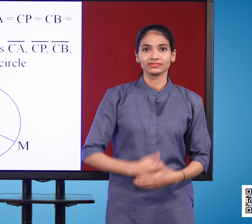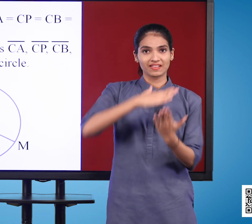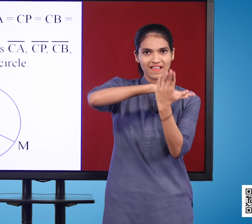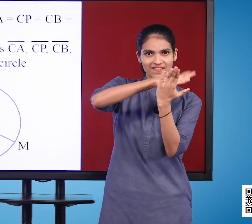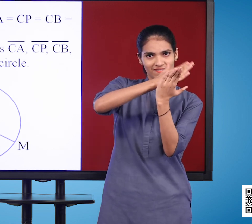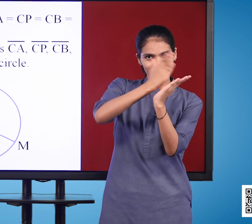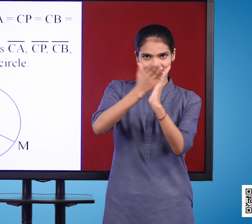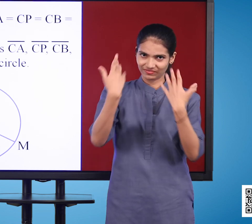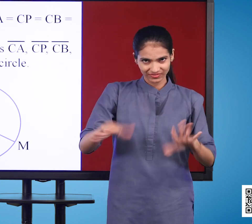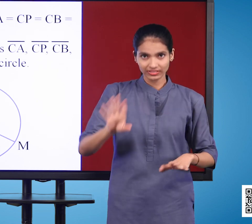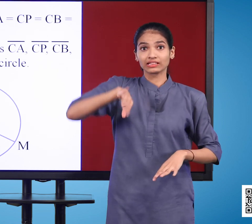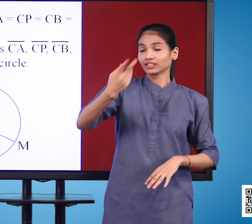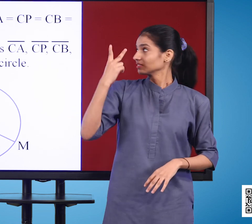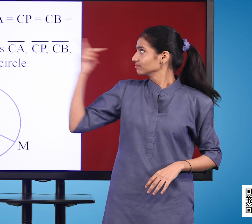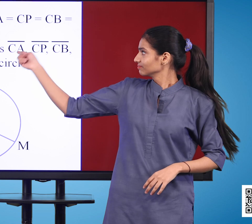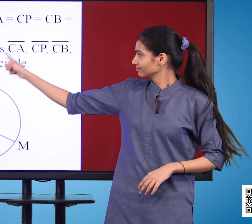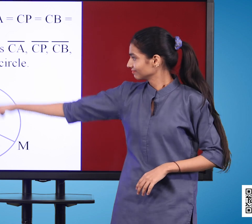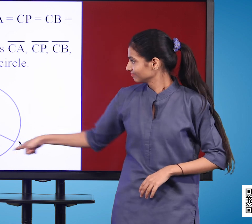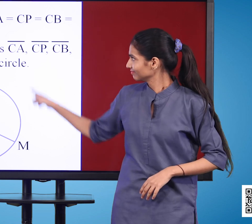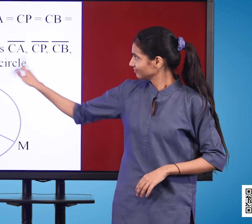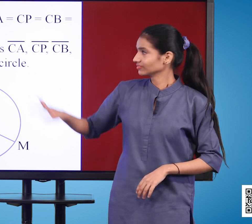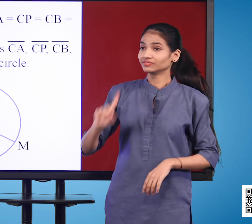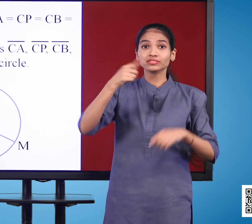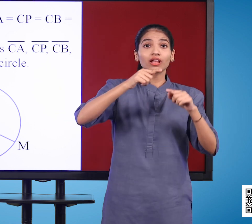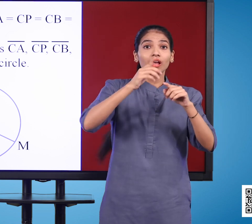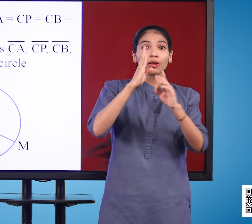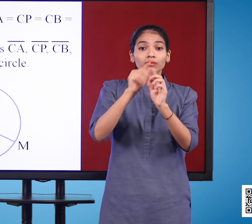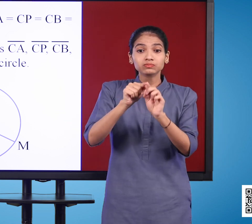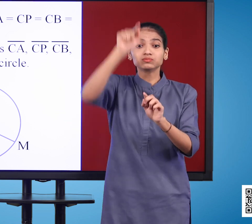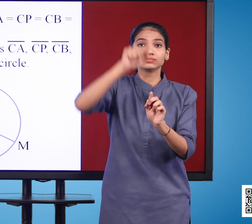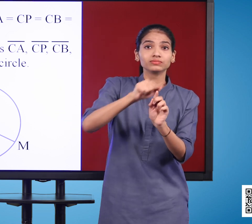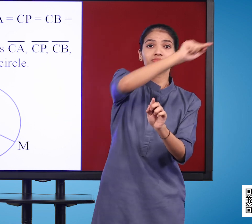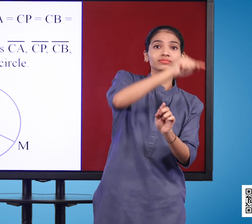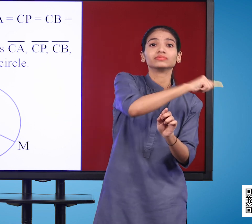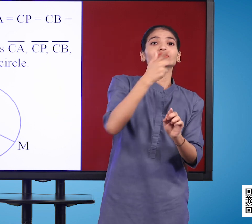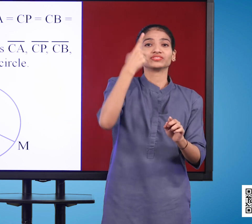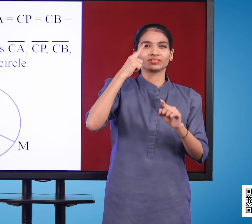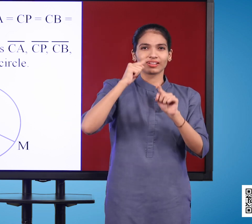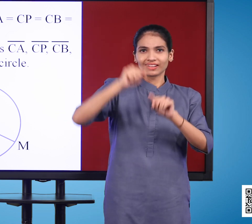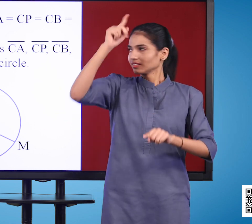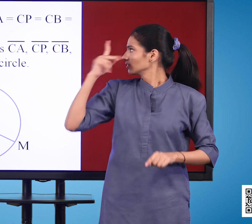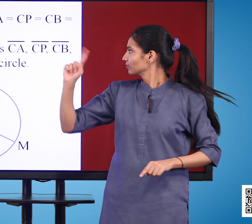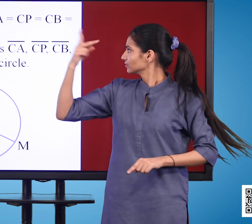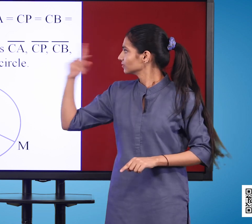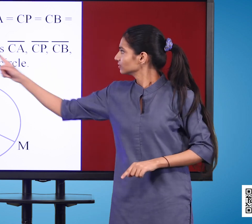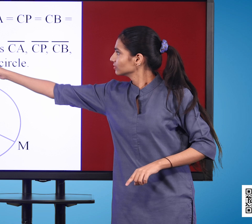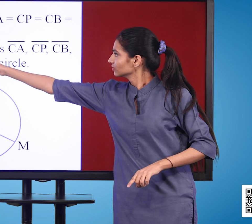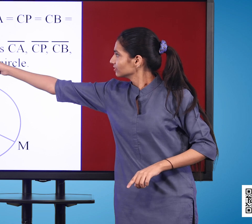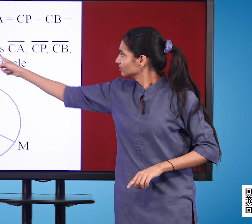You will see that CA is equal to CP is equal to CB is equal to CM.